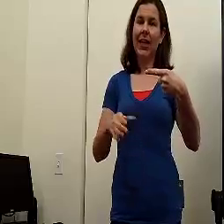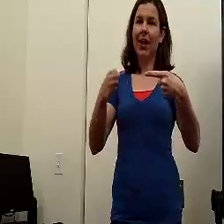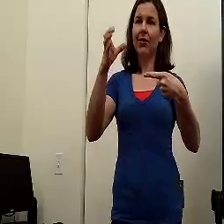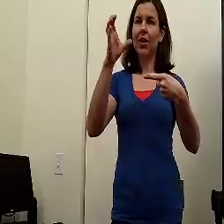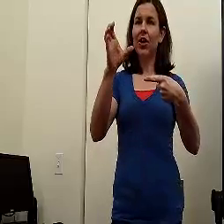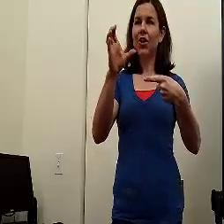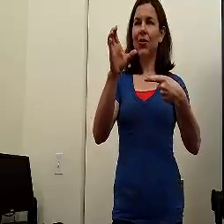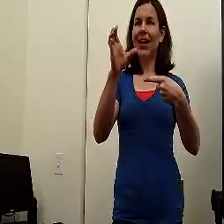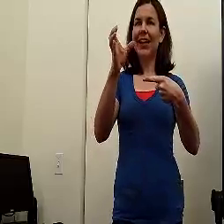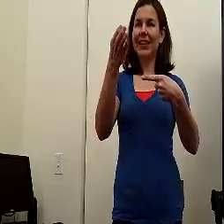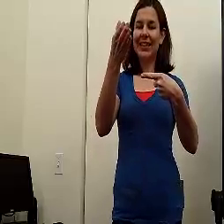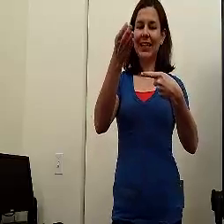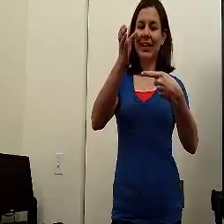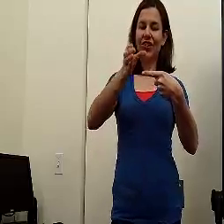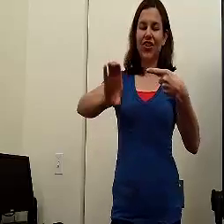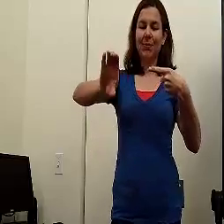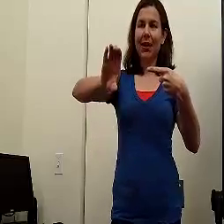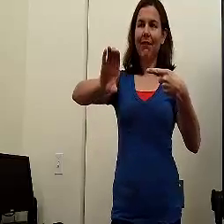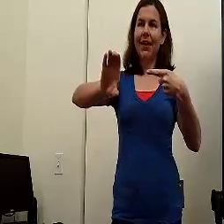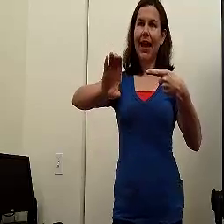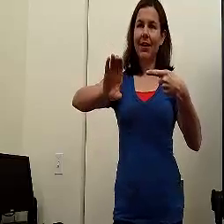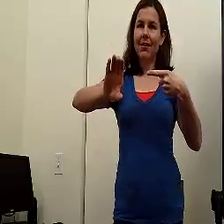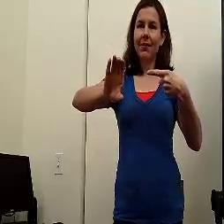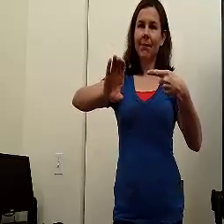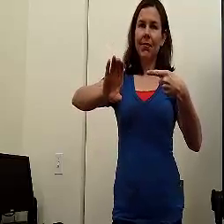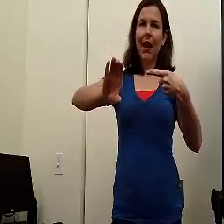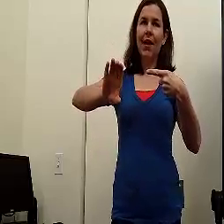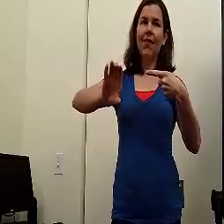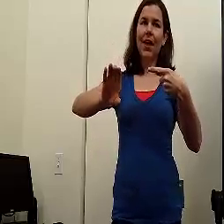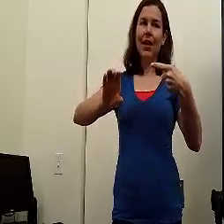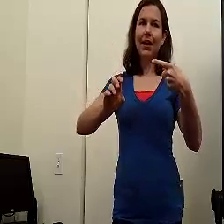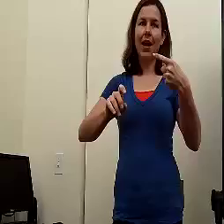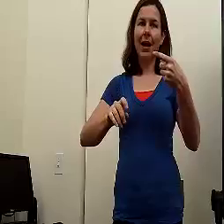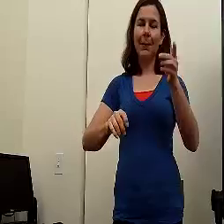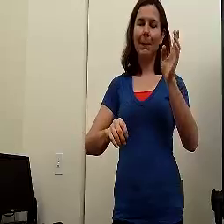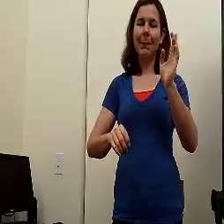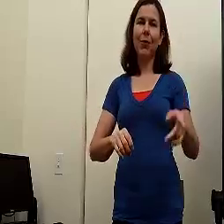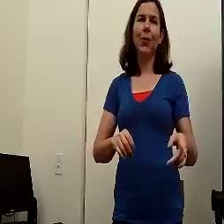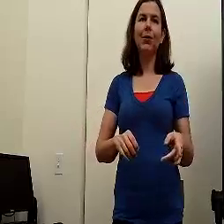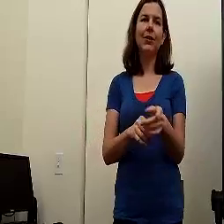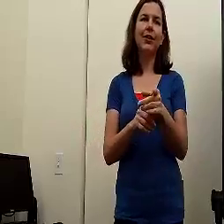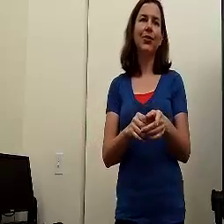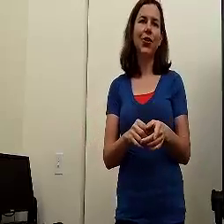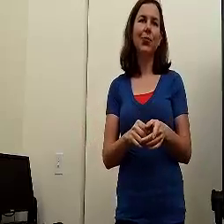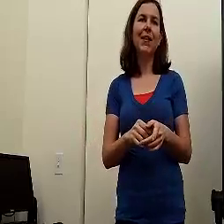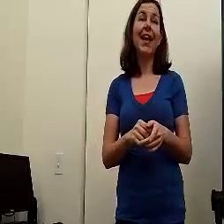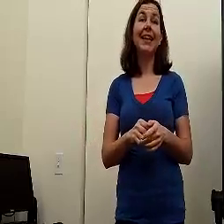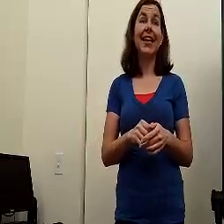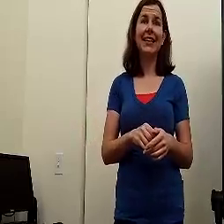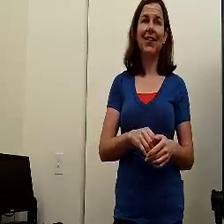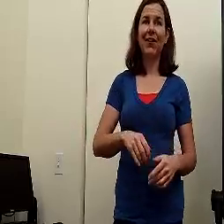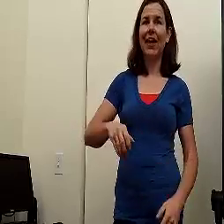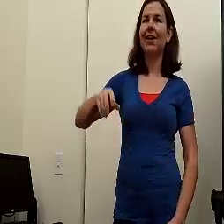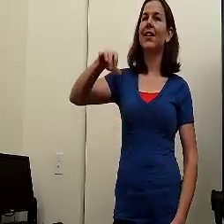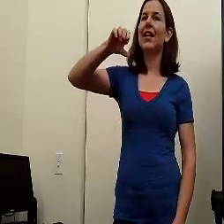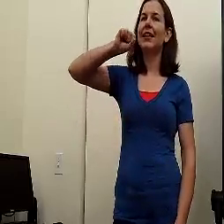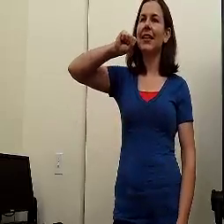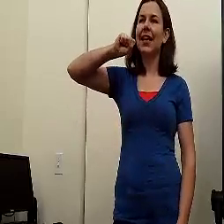is out. Your right hand's a C, and it chips off the end. And then Rose, you showed me the ASL sign for carrot. So the ASL sign